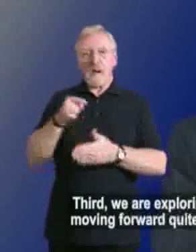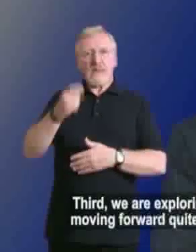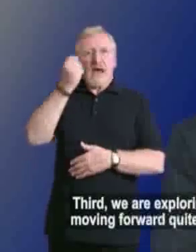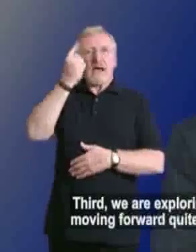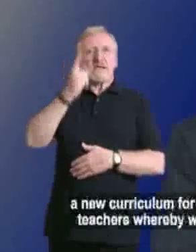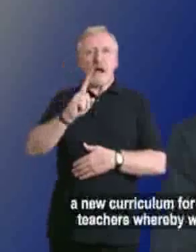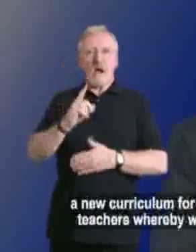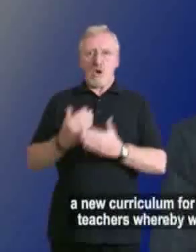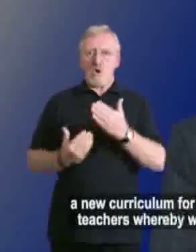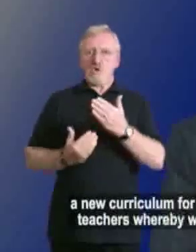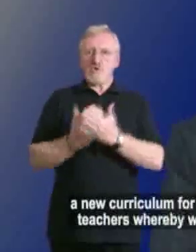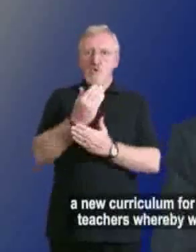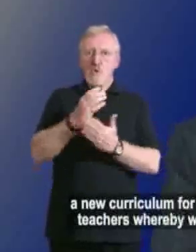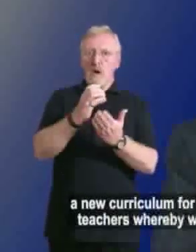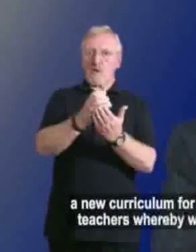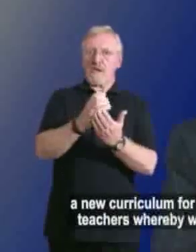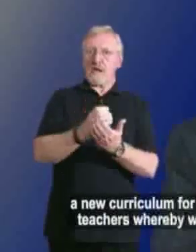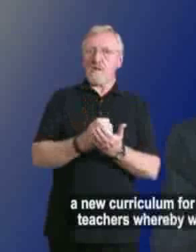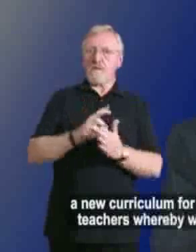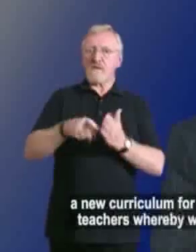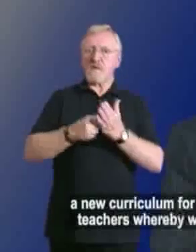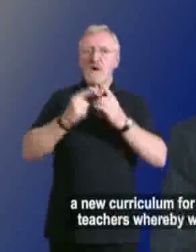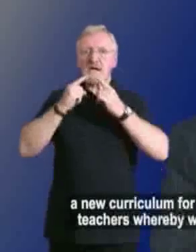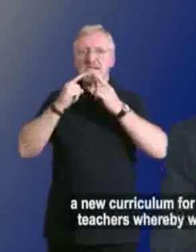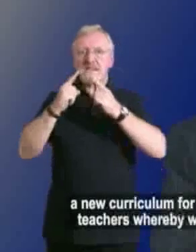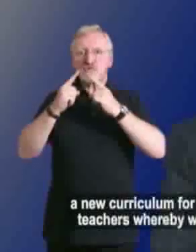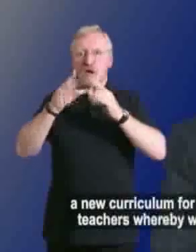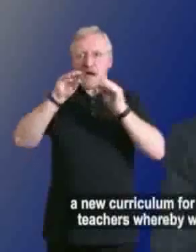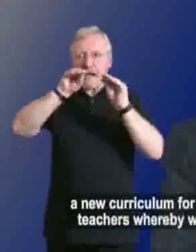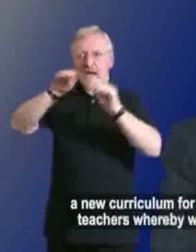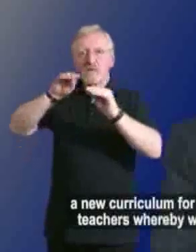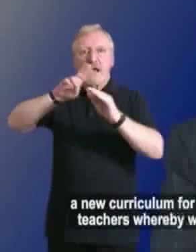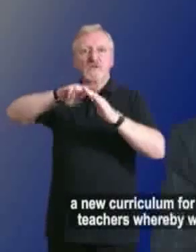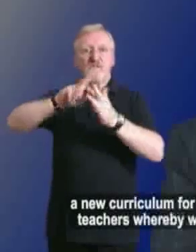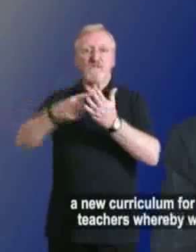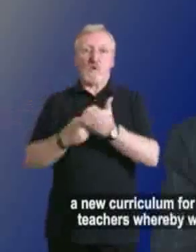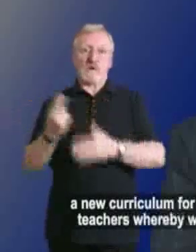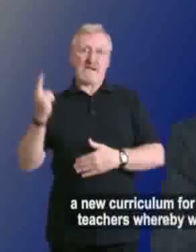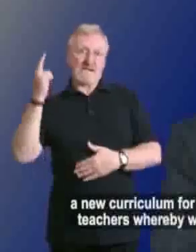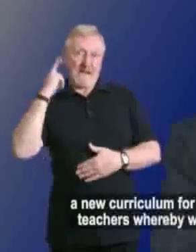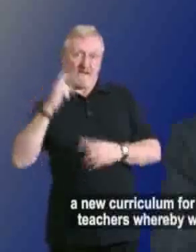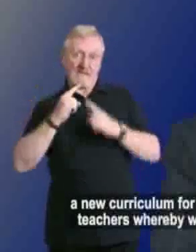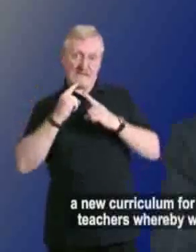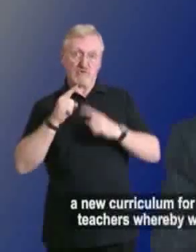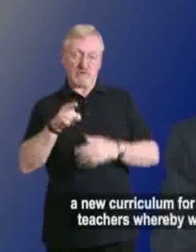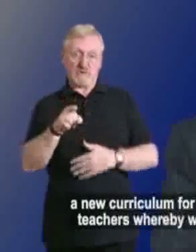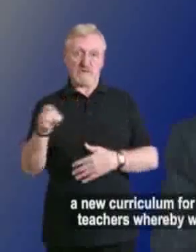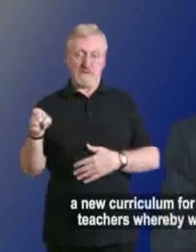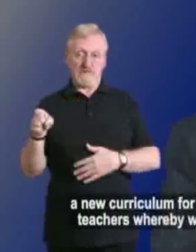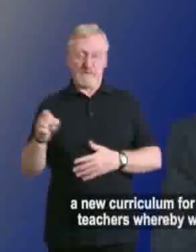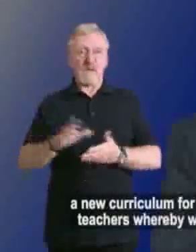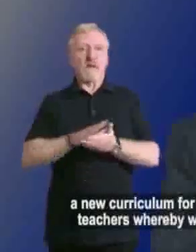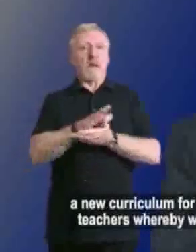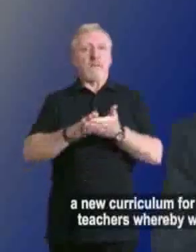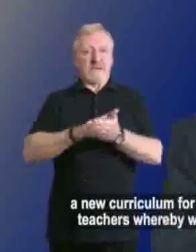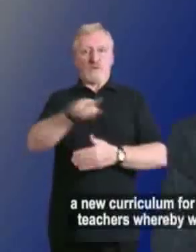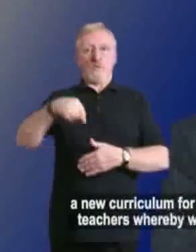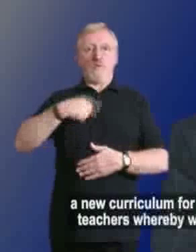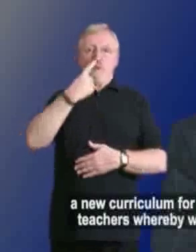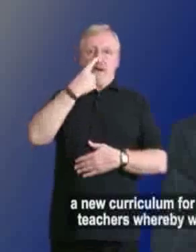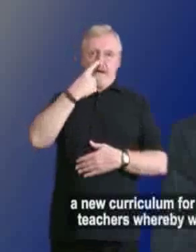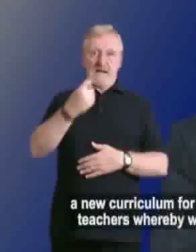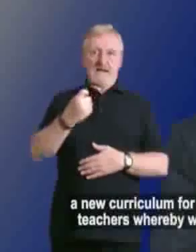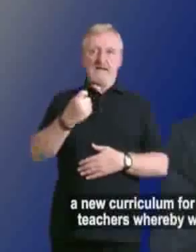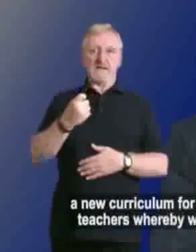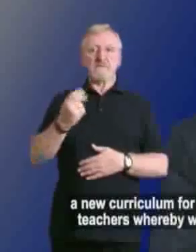now on the idea of a new curriculum for teacher education for deaf teachers, whereby we